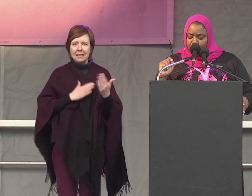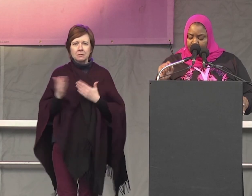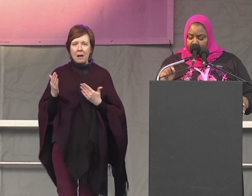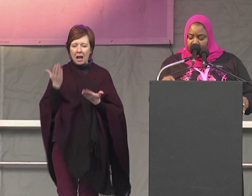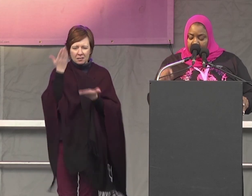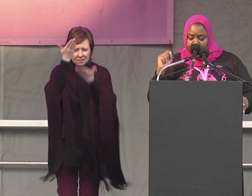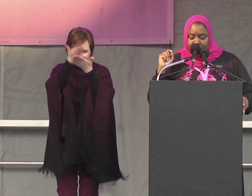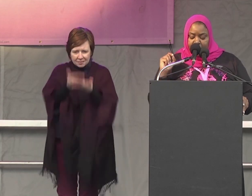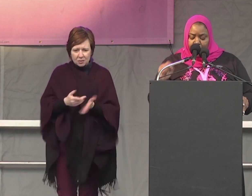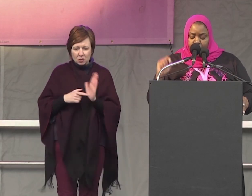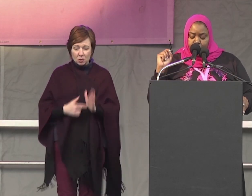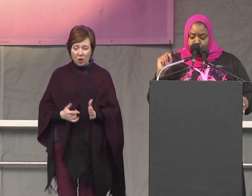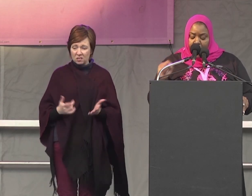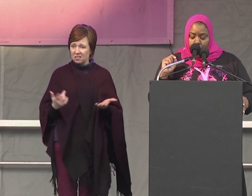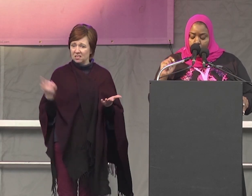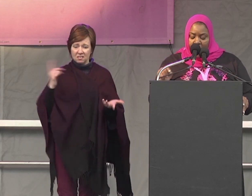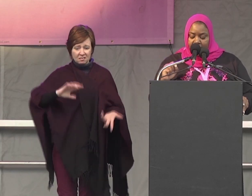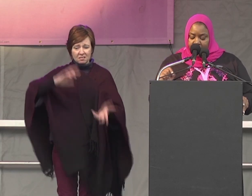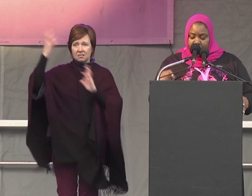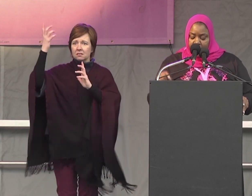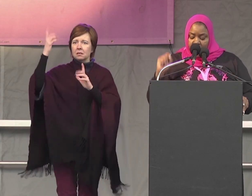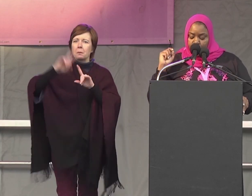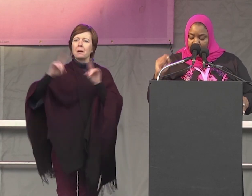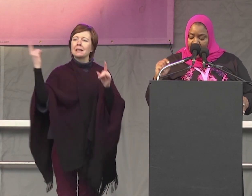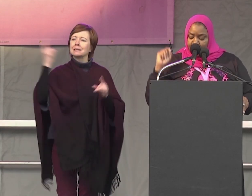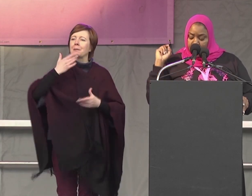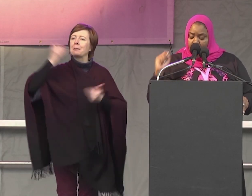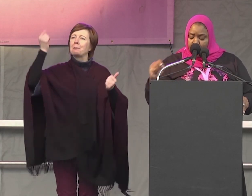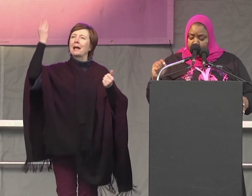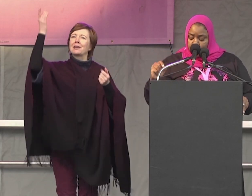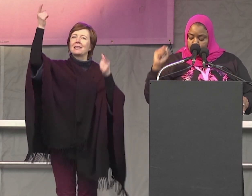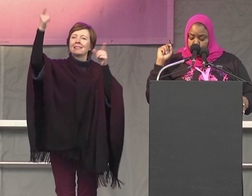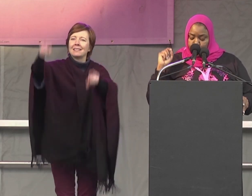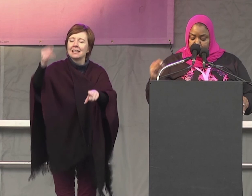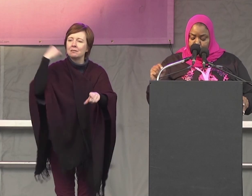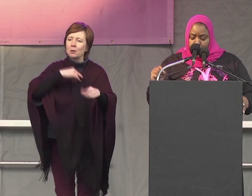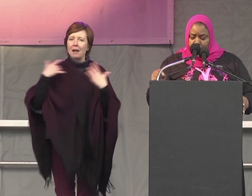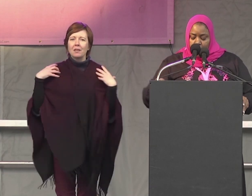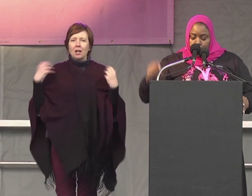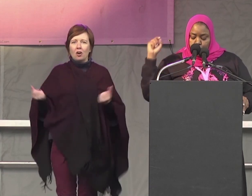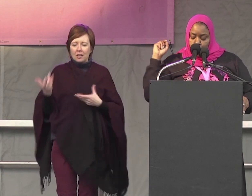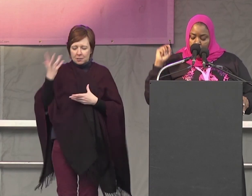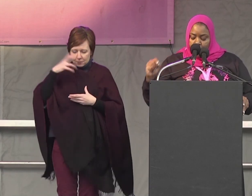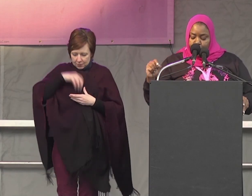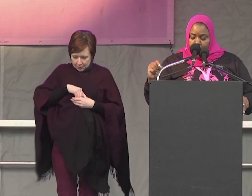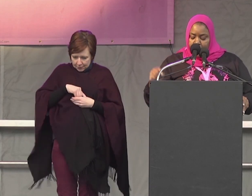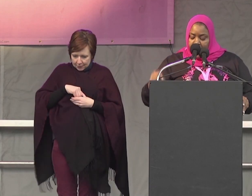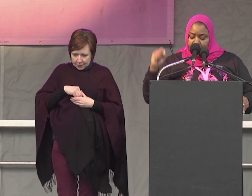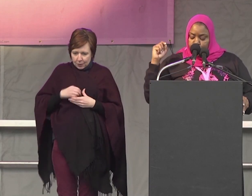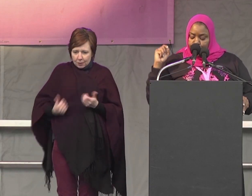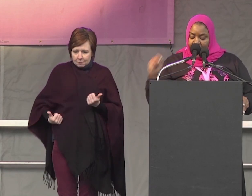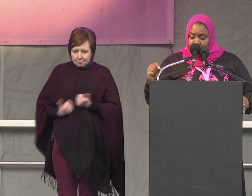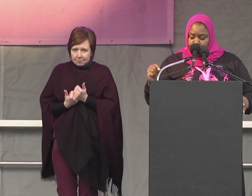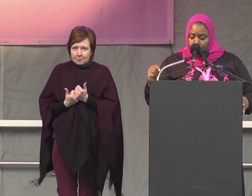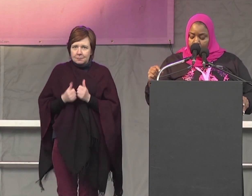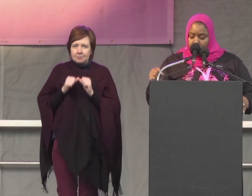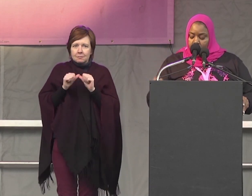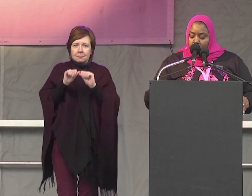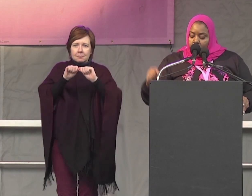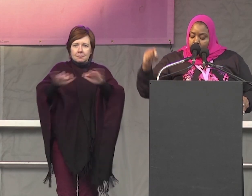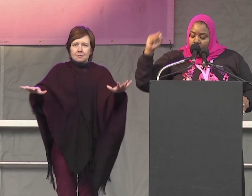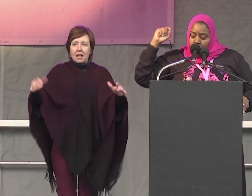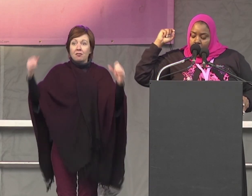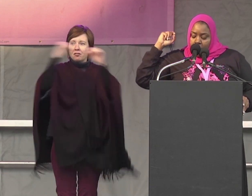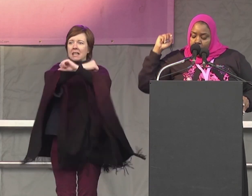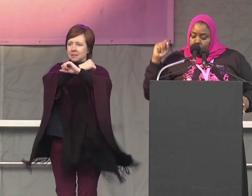to the contrary, that something better awaits us if we have the courage to reach for it, to work for it, and to fight for it.